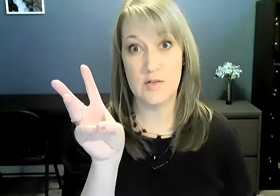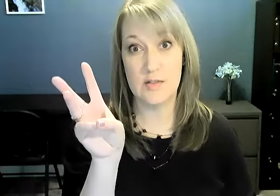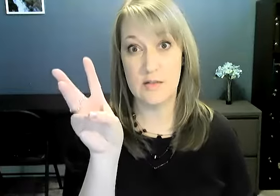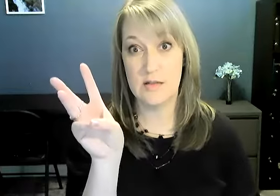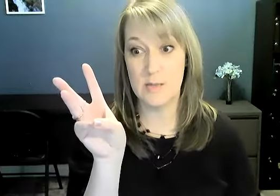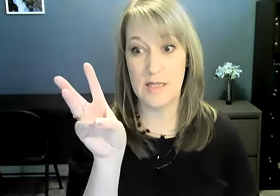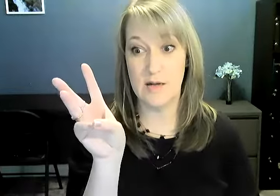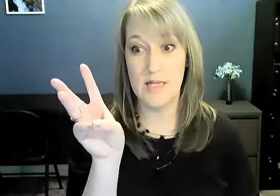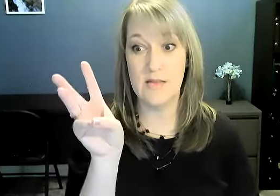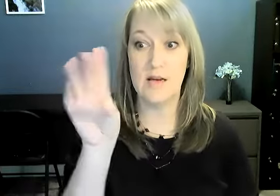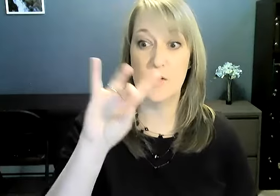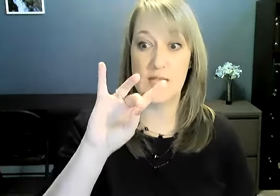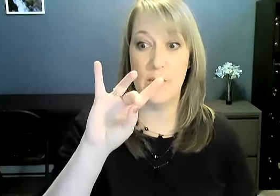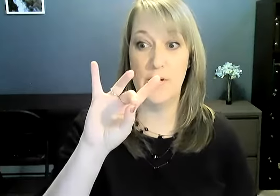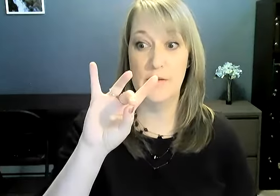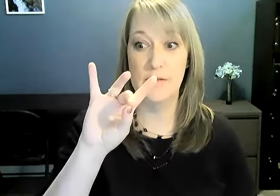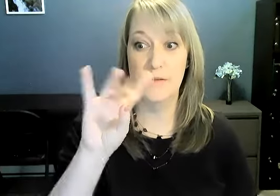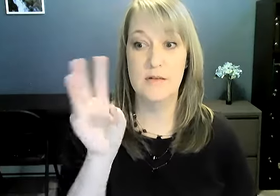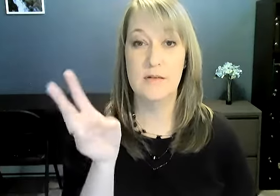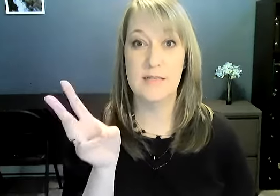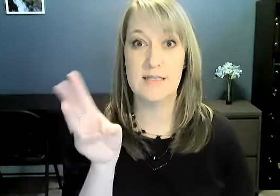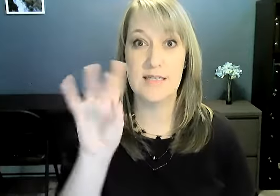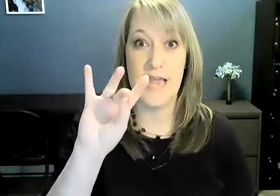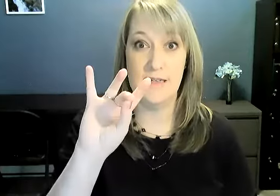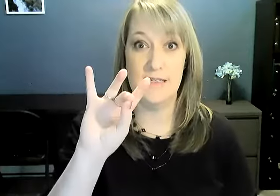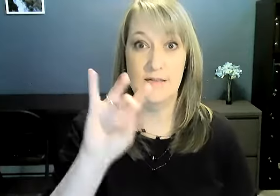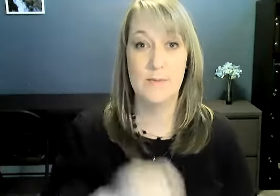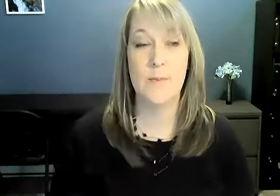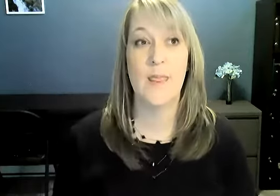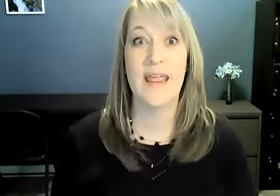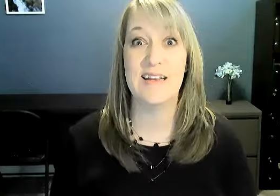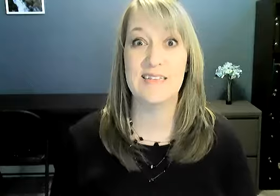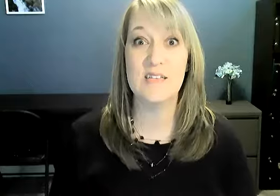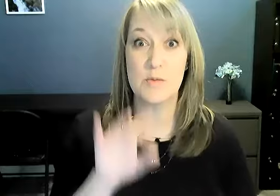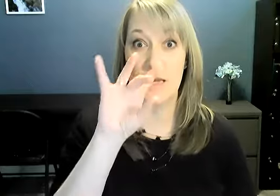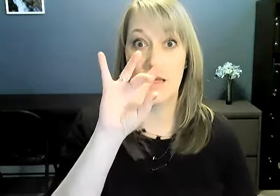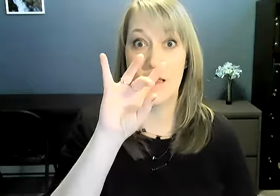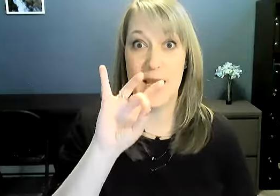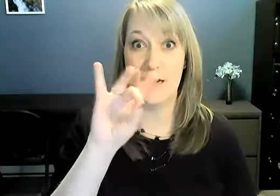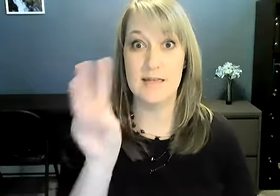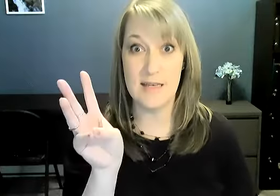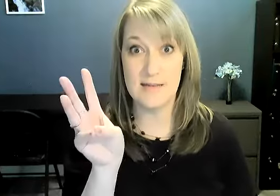turns this way a little bit, then goes up. 68. 86 would be 86.